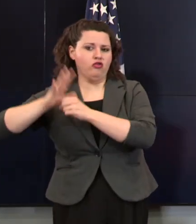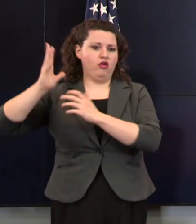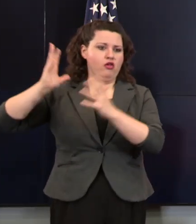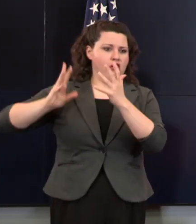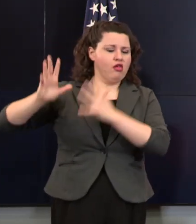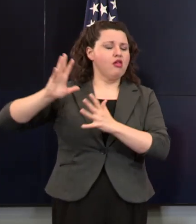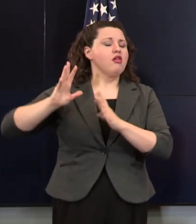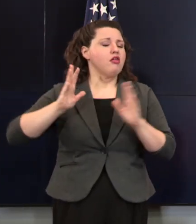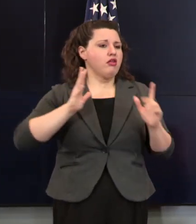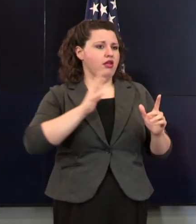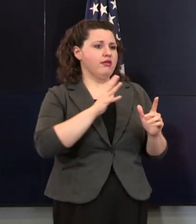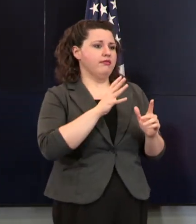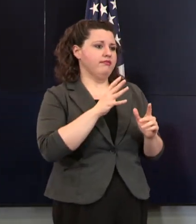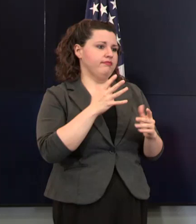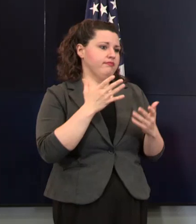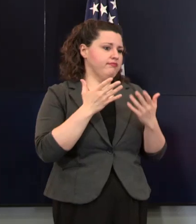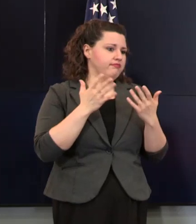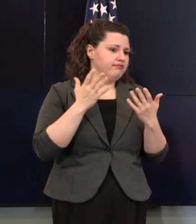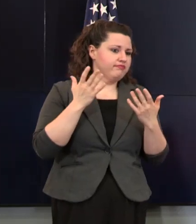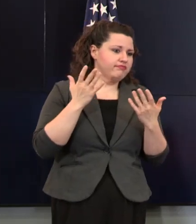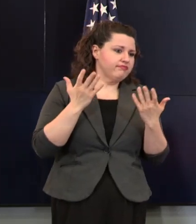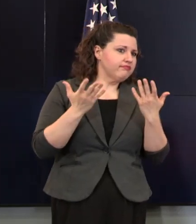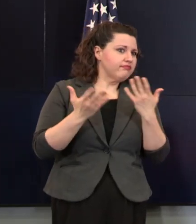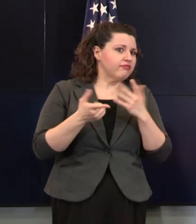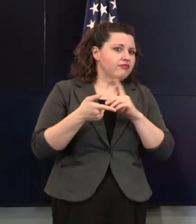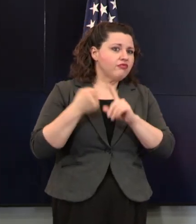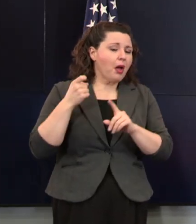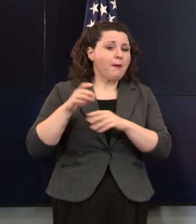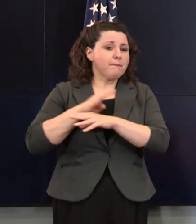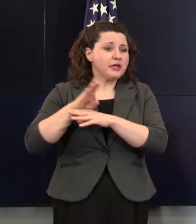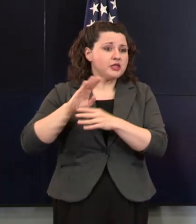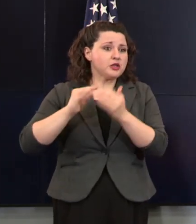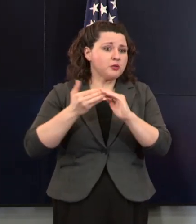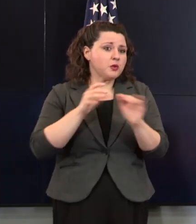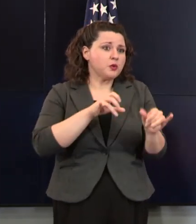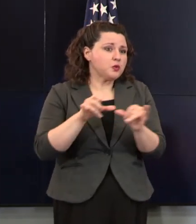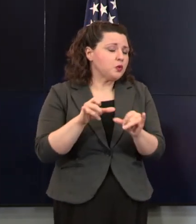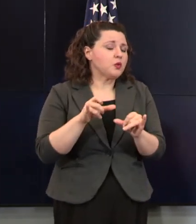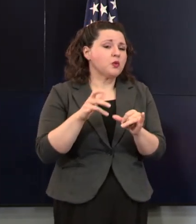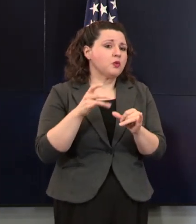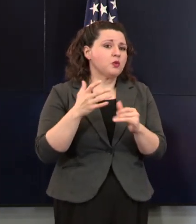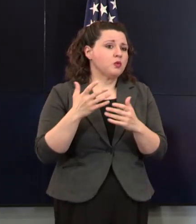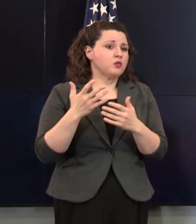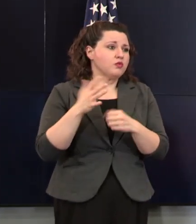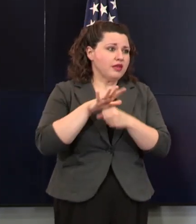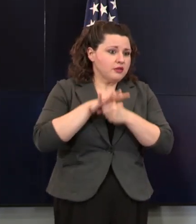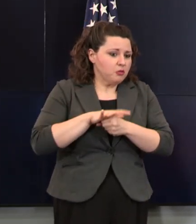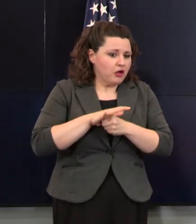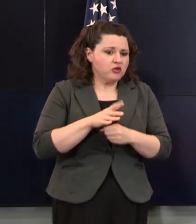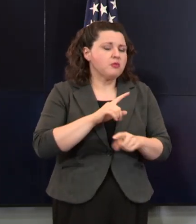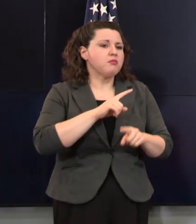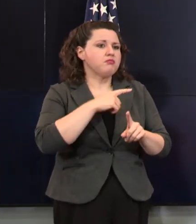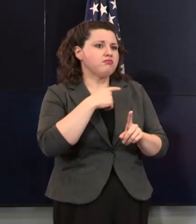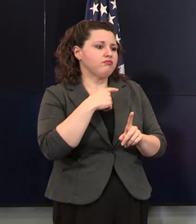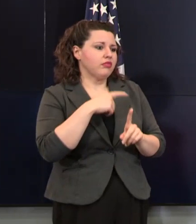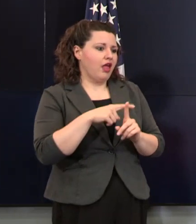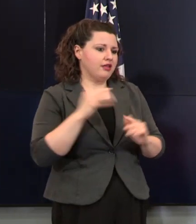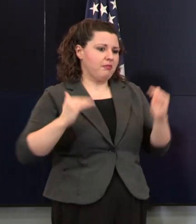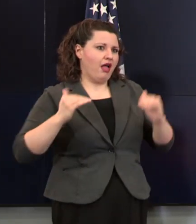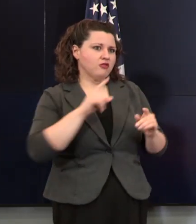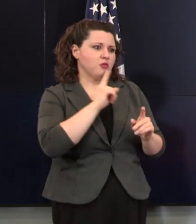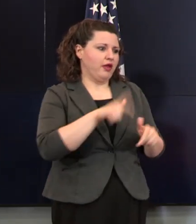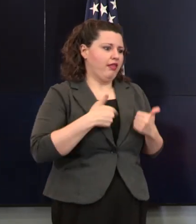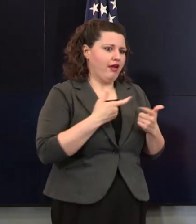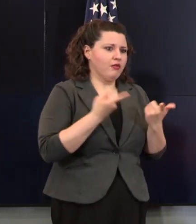pressure from the business community perhaps and from the business community to reopen with the realities on the ground? Well, first of all, I did answer that question